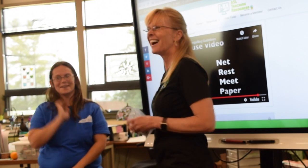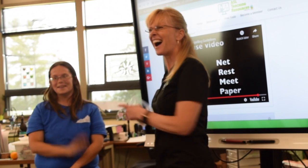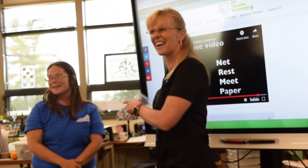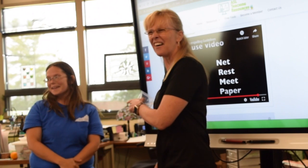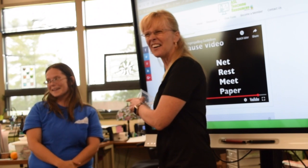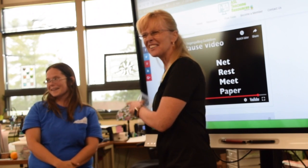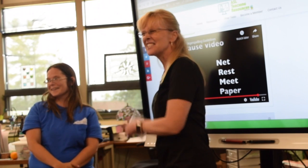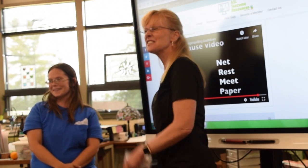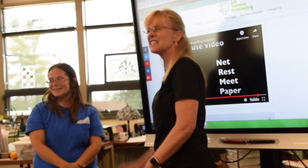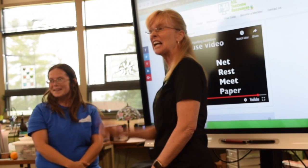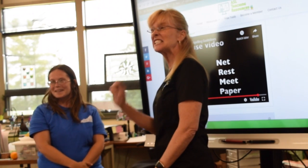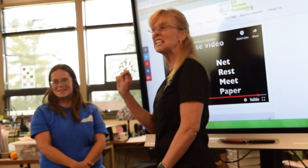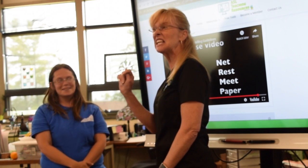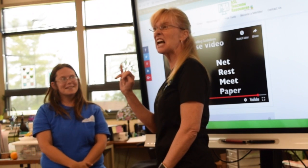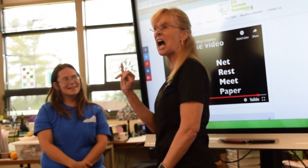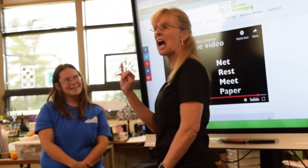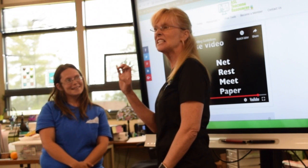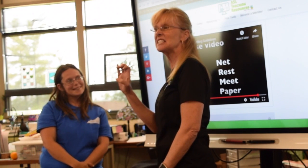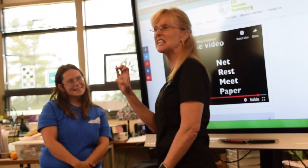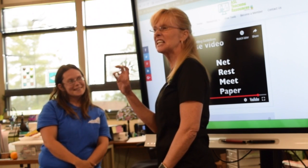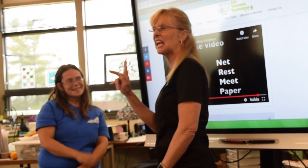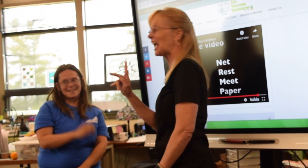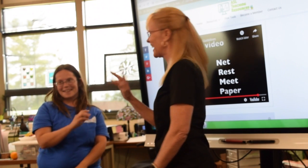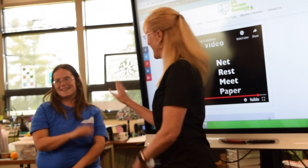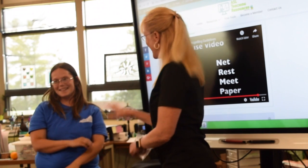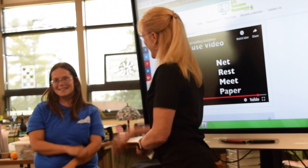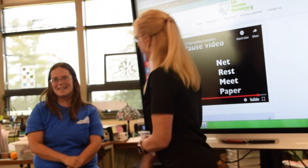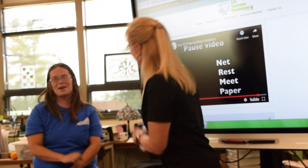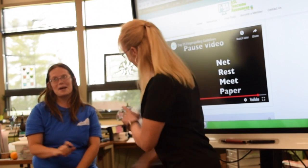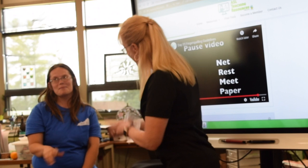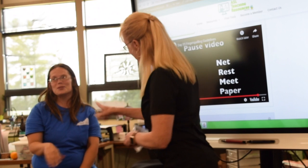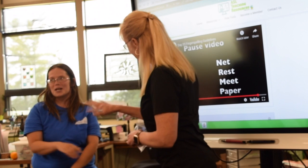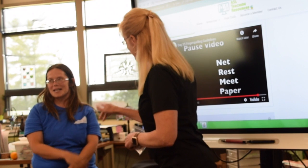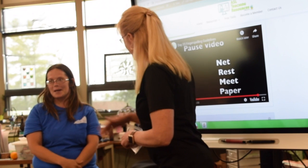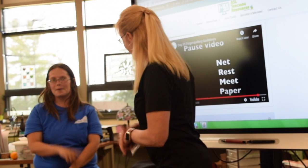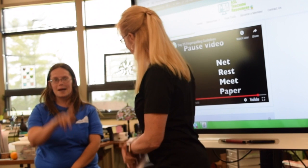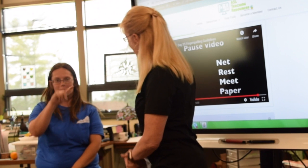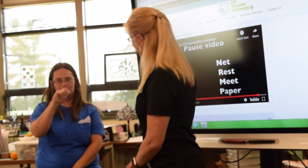I called her. She's like T-I-C-K. Go ahead, do it again.